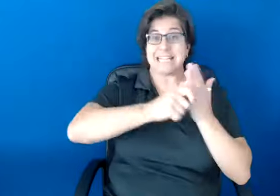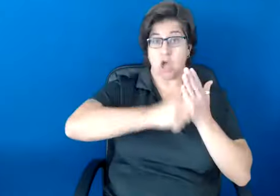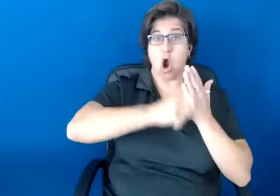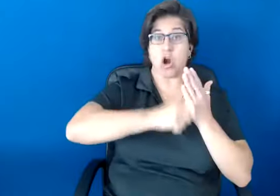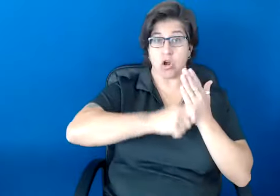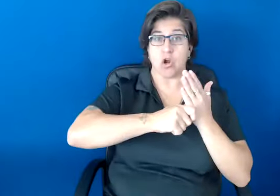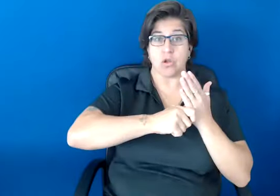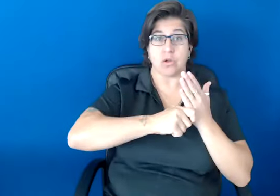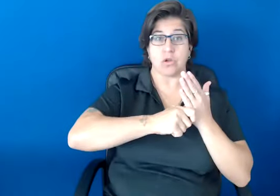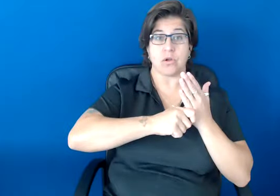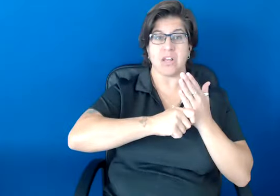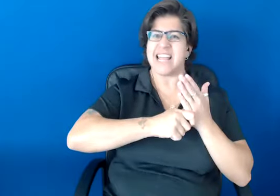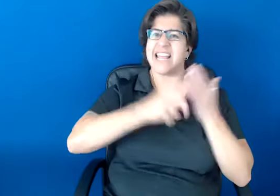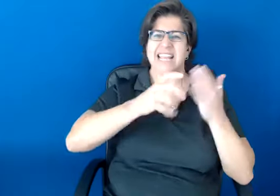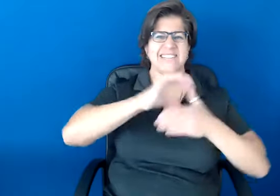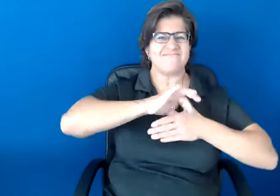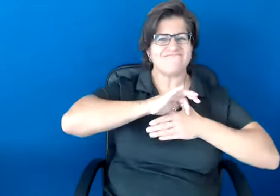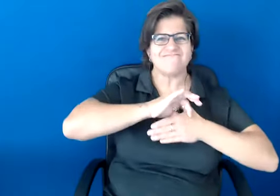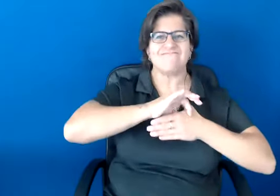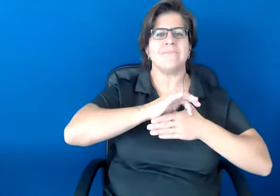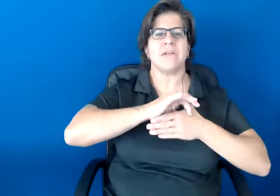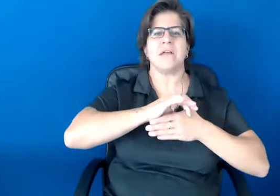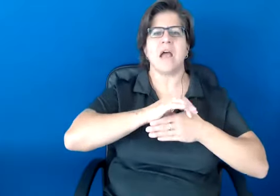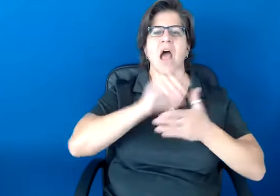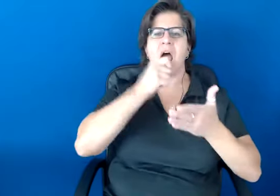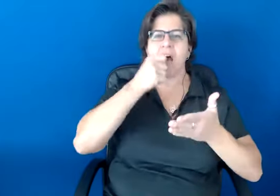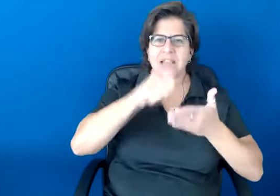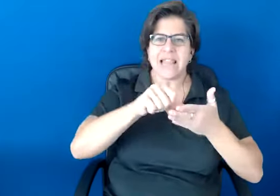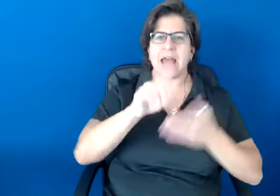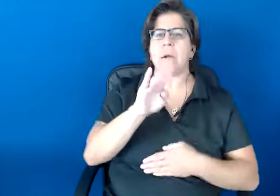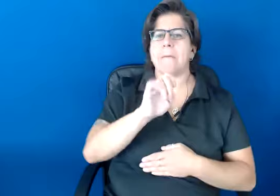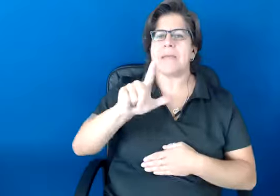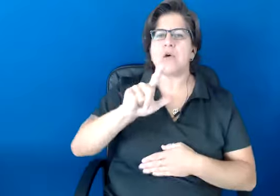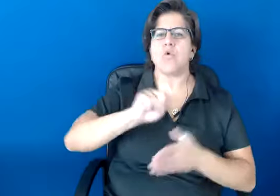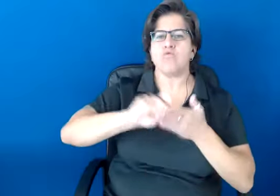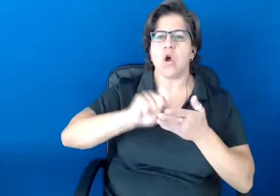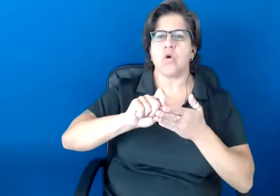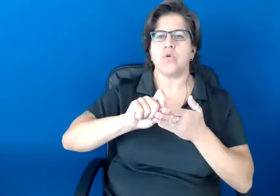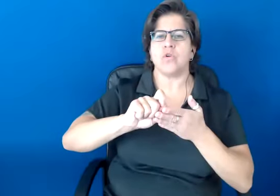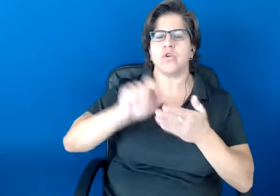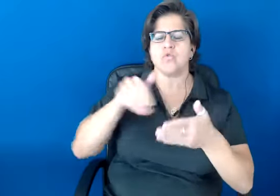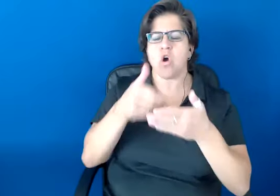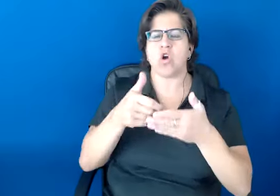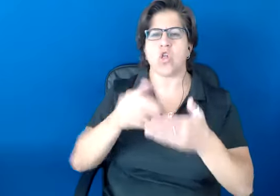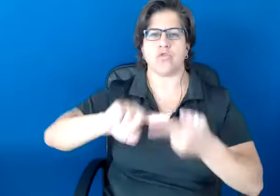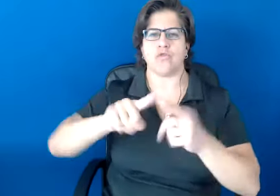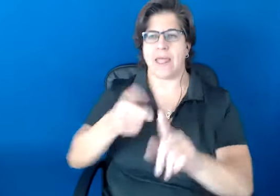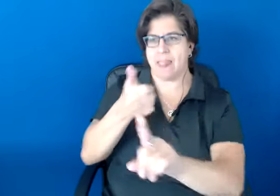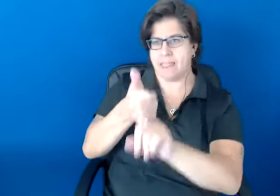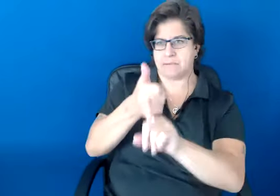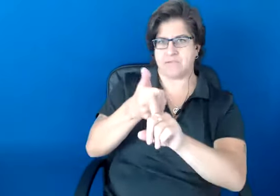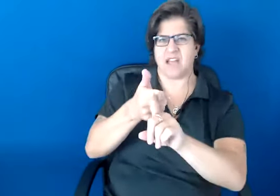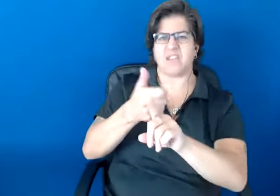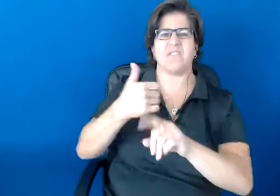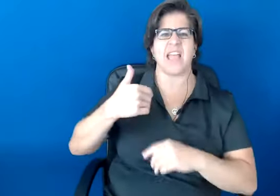the substance of a letter Bill wrote to a close friend who also had